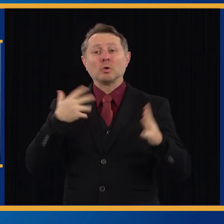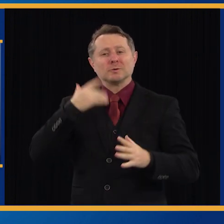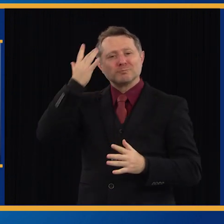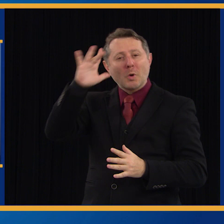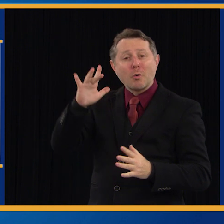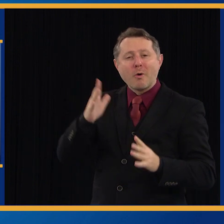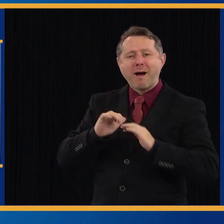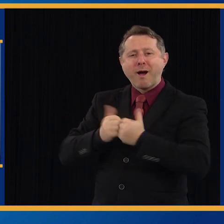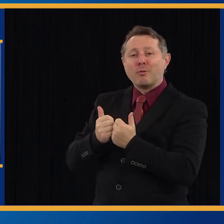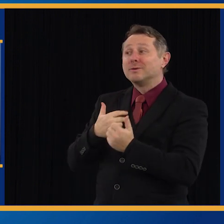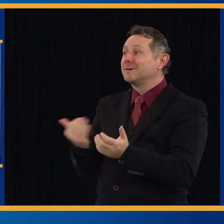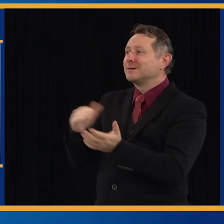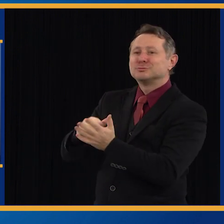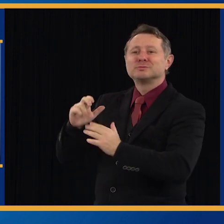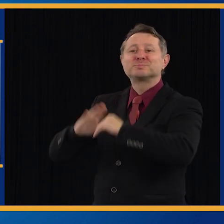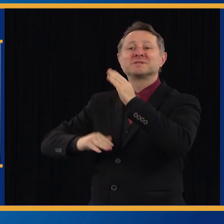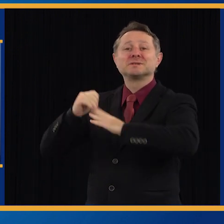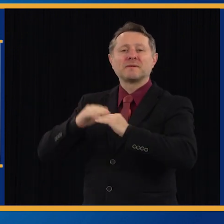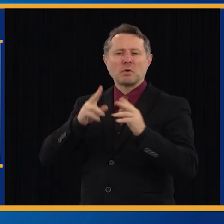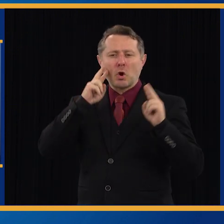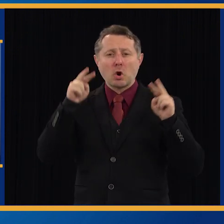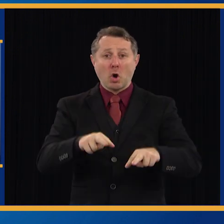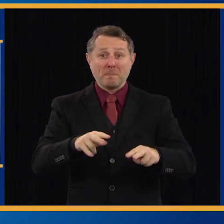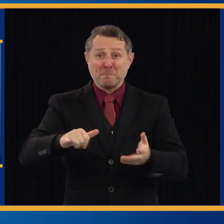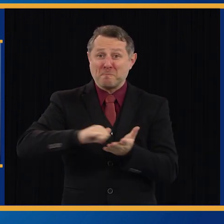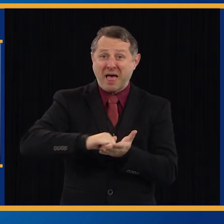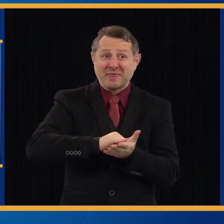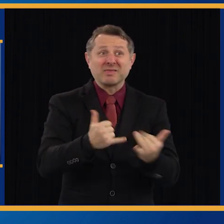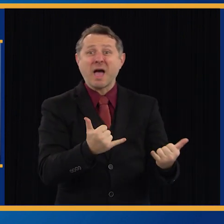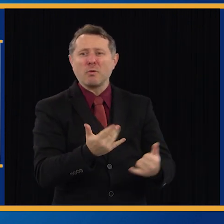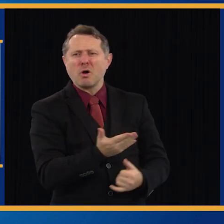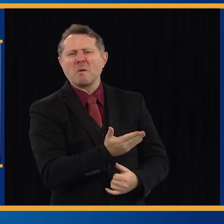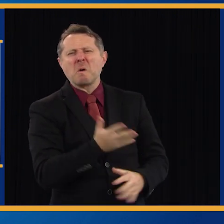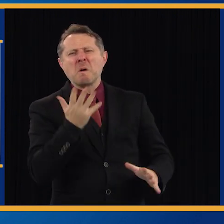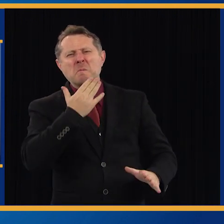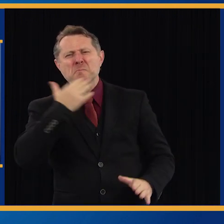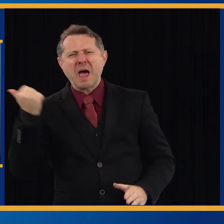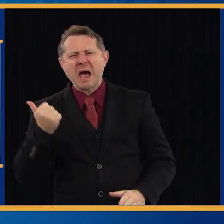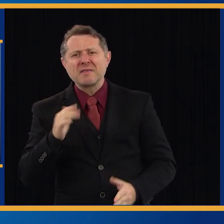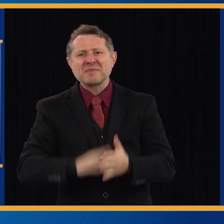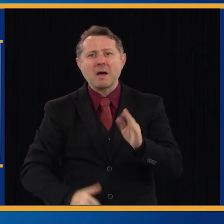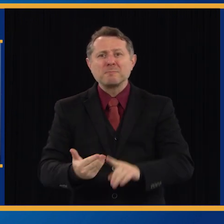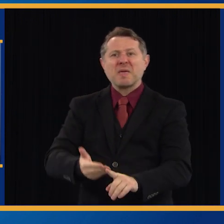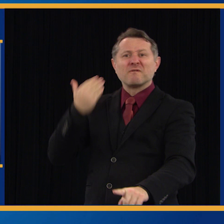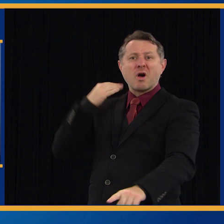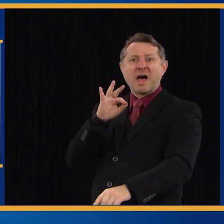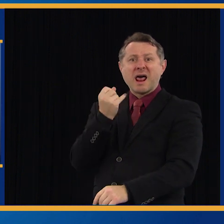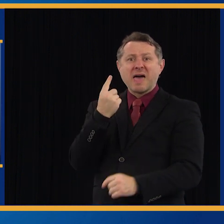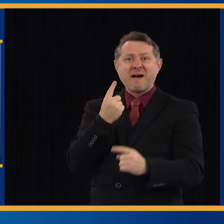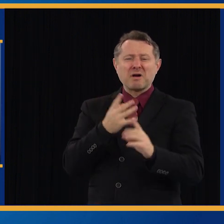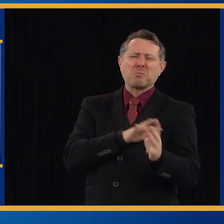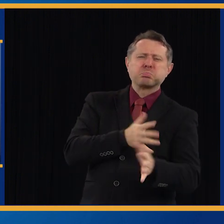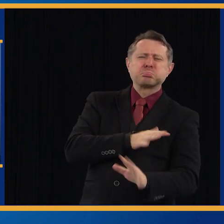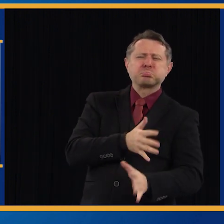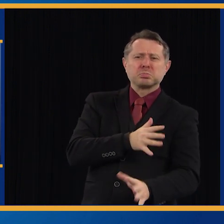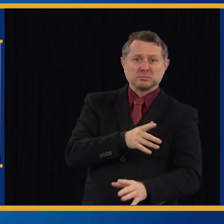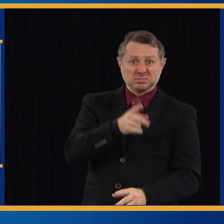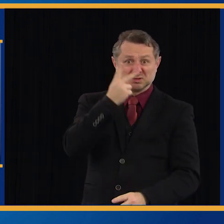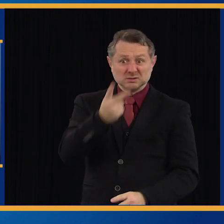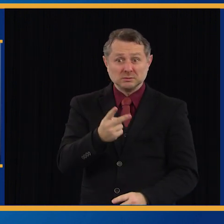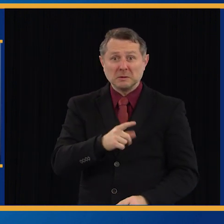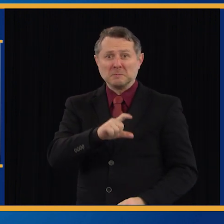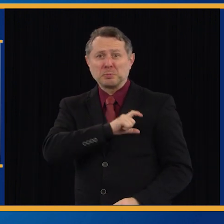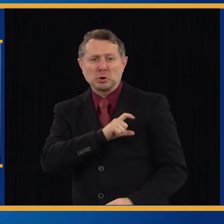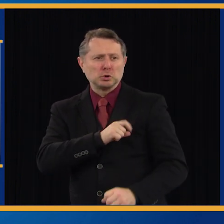now. It is better than it was before 9/11. You look at the security procedures that